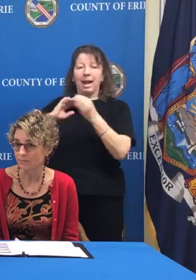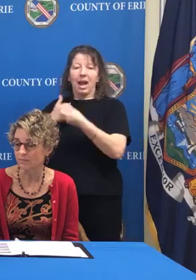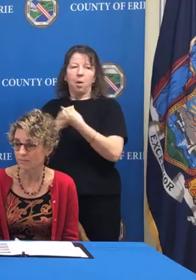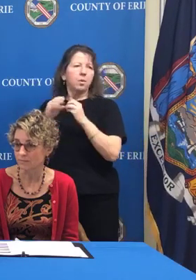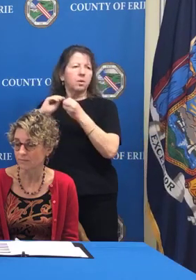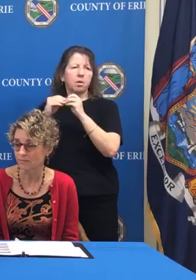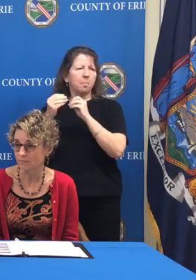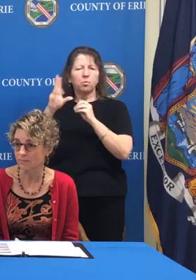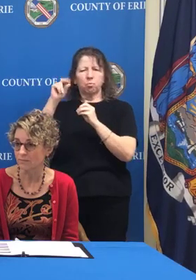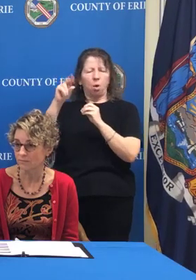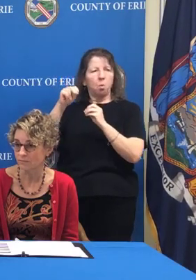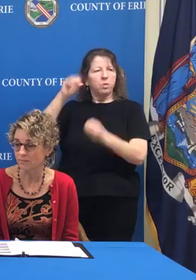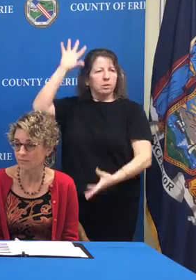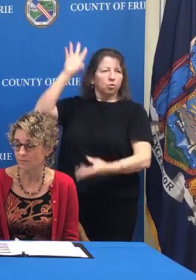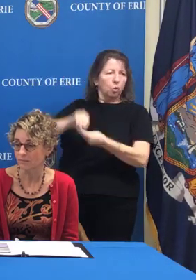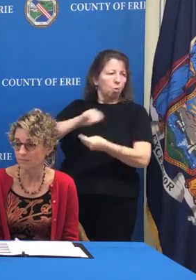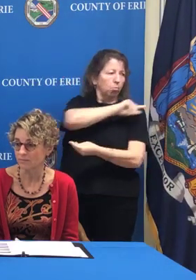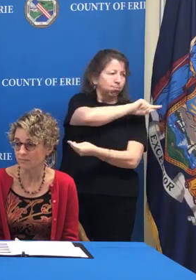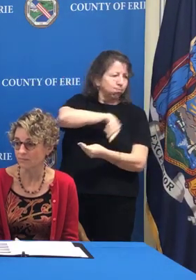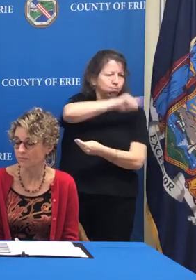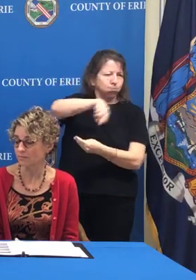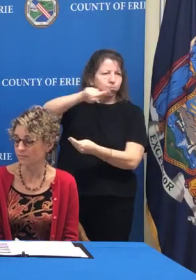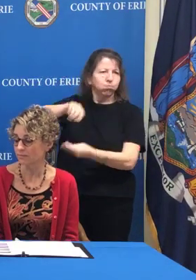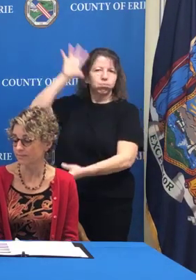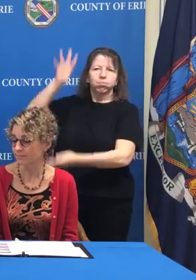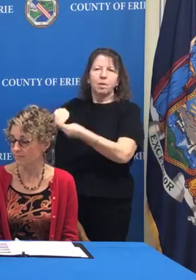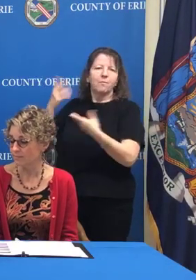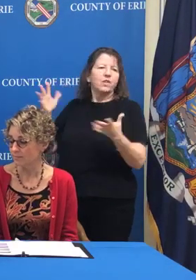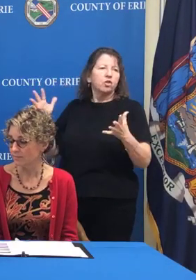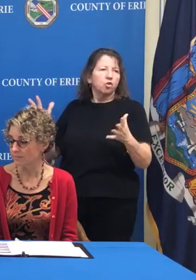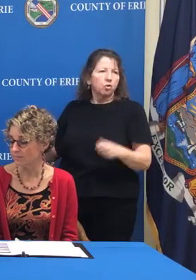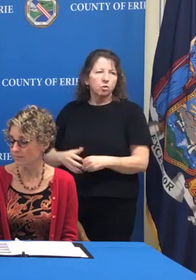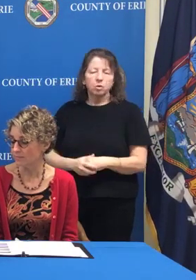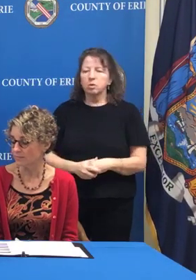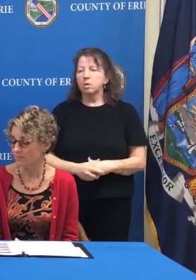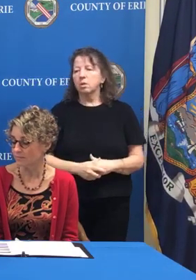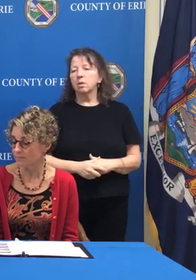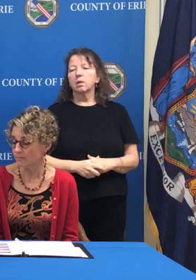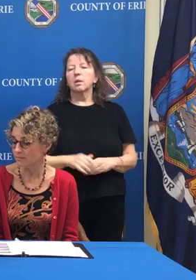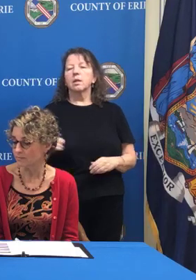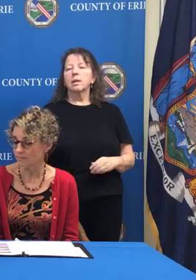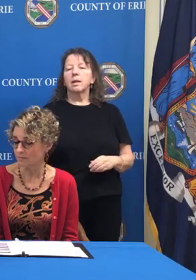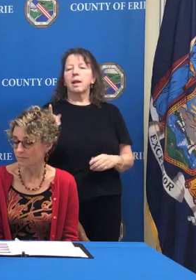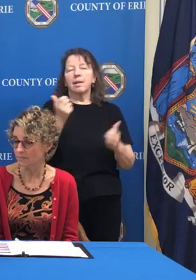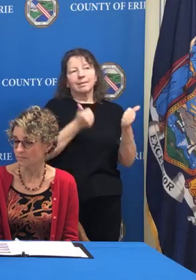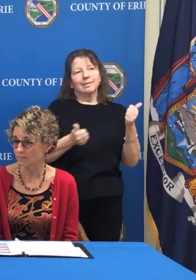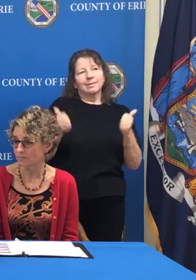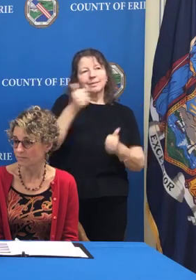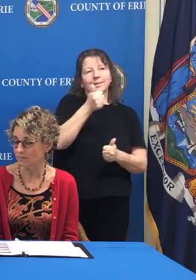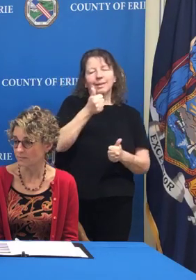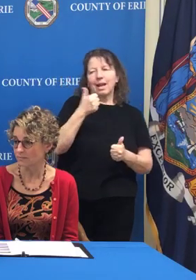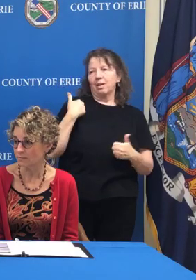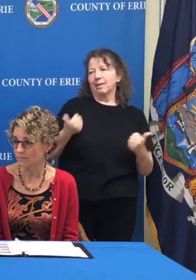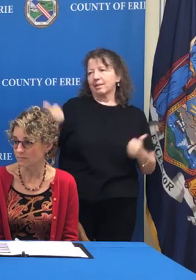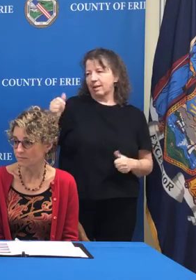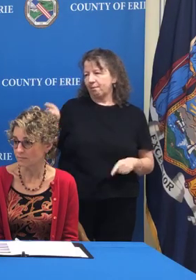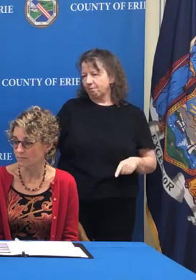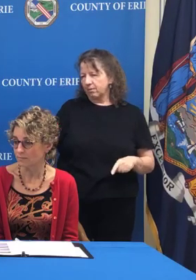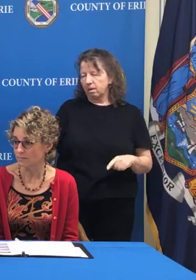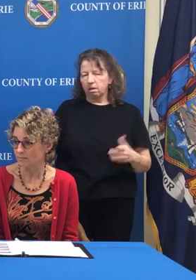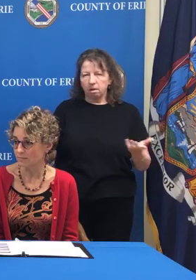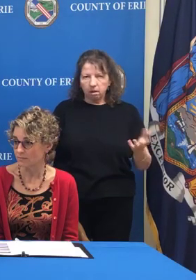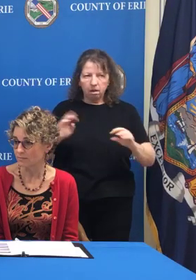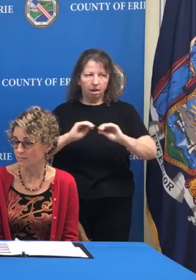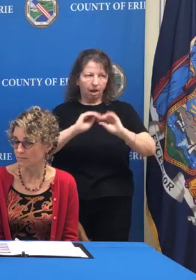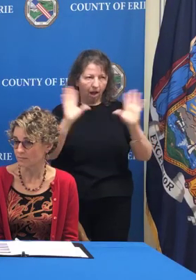number. Okay. Thanks. And then just from the county executive, obviously it's concerning to a